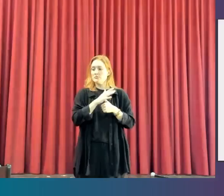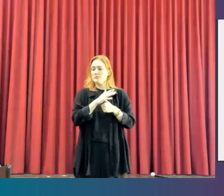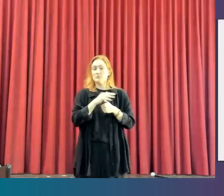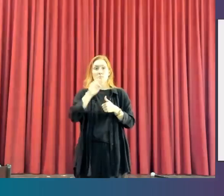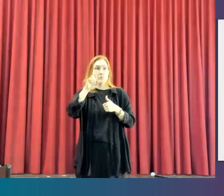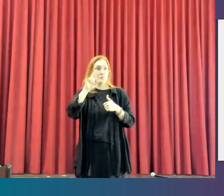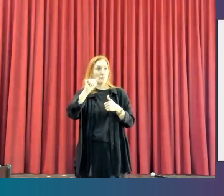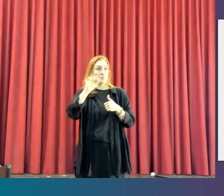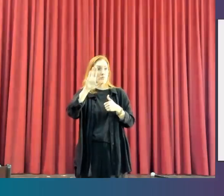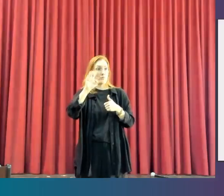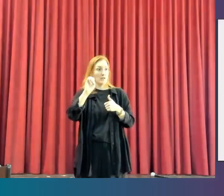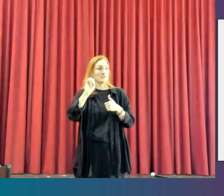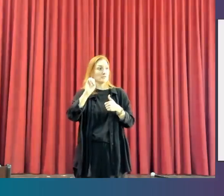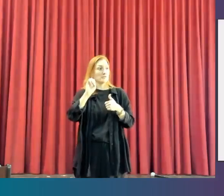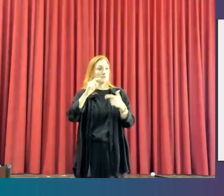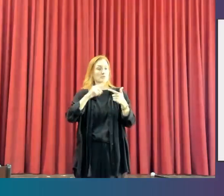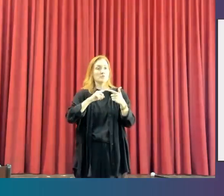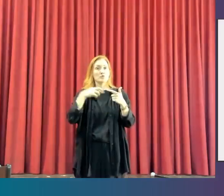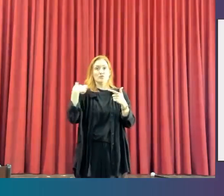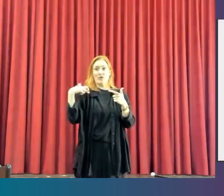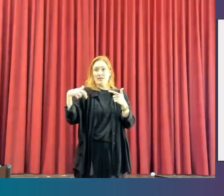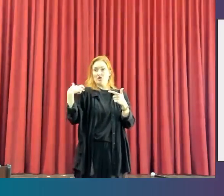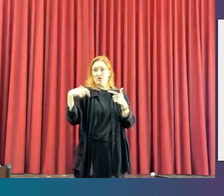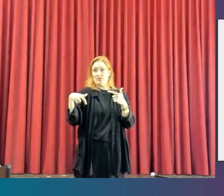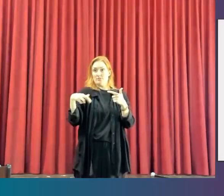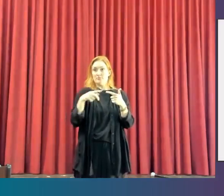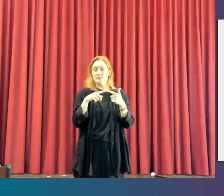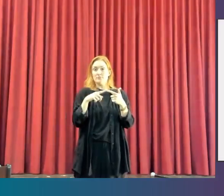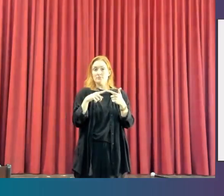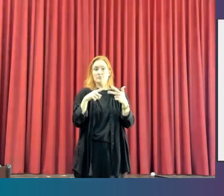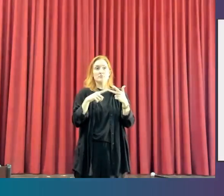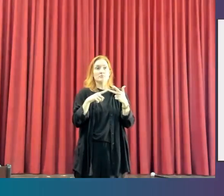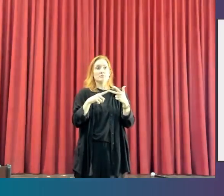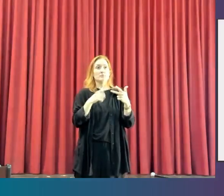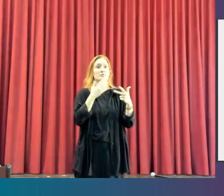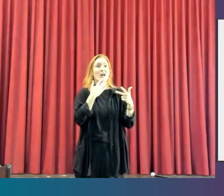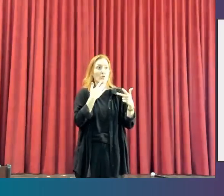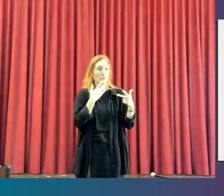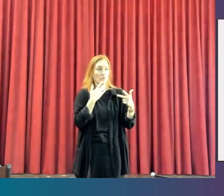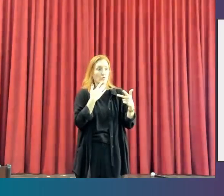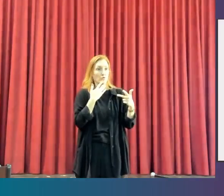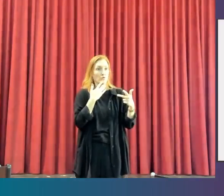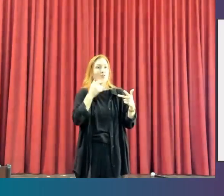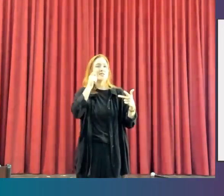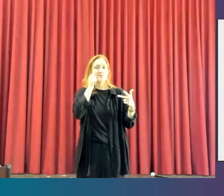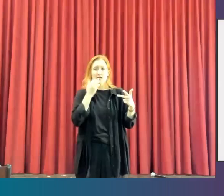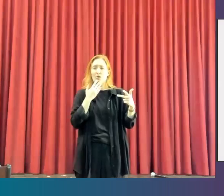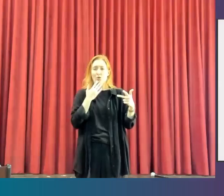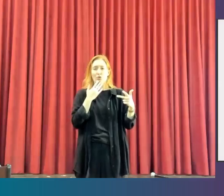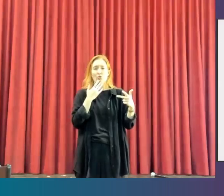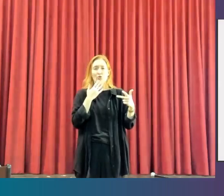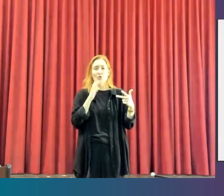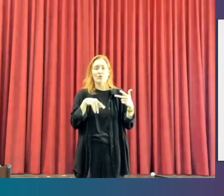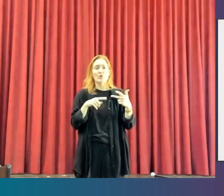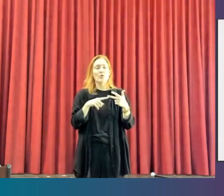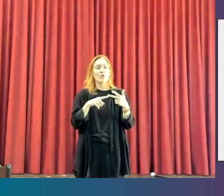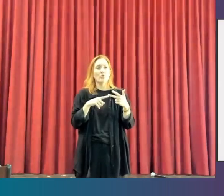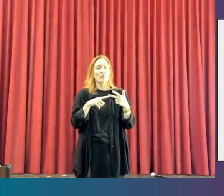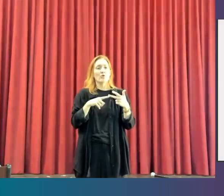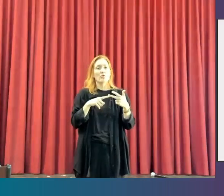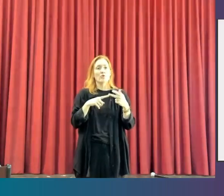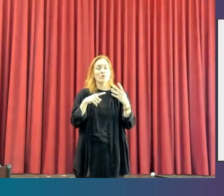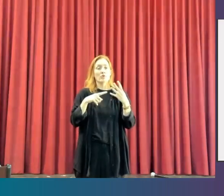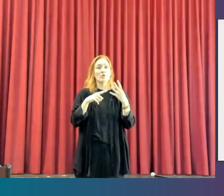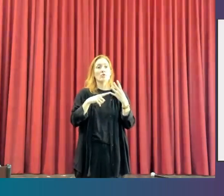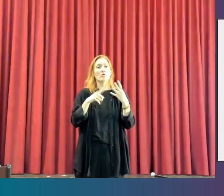our race, our religion, our color, which really means our skin tone,